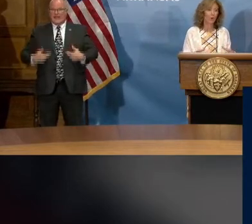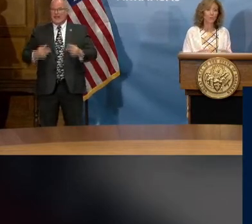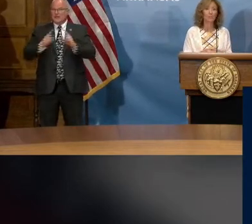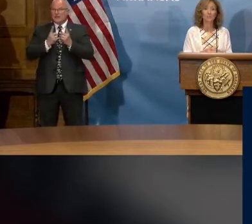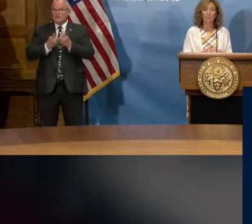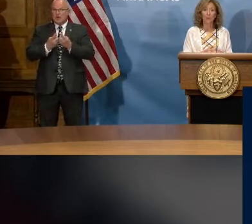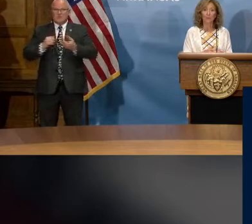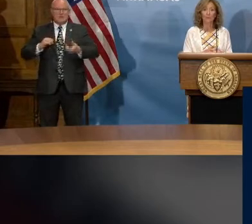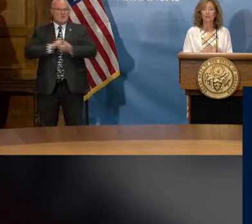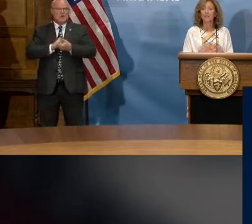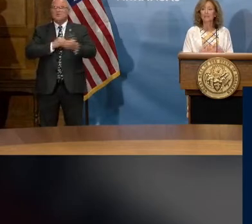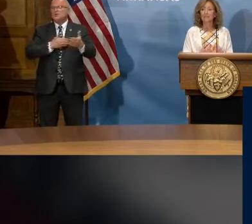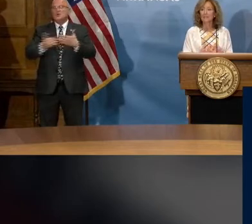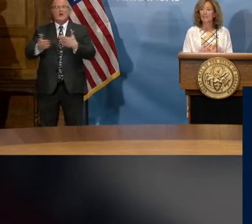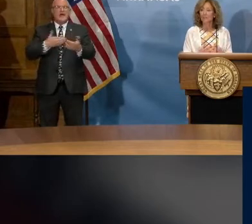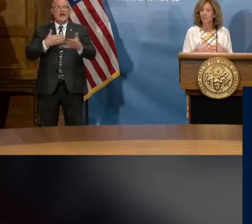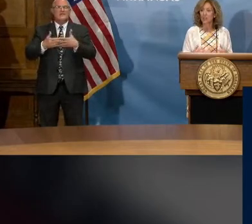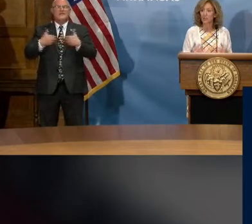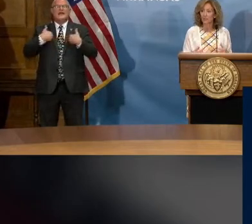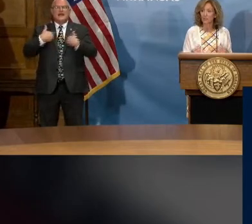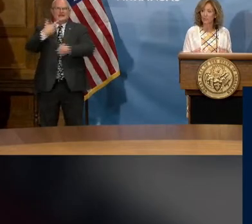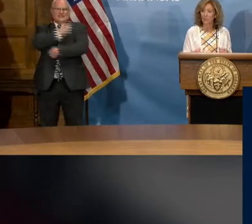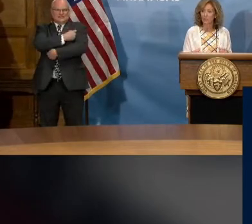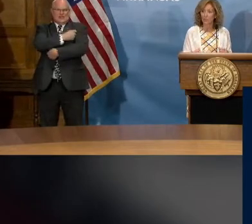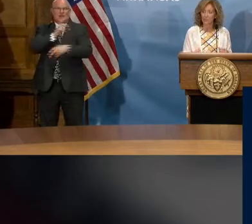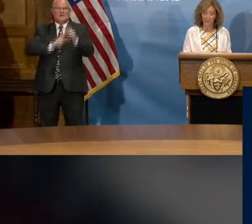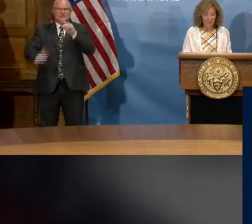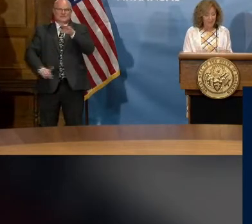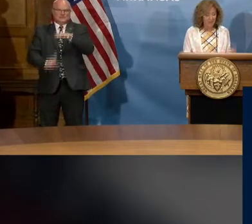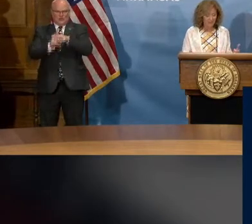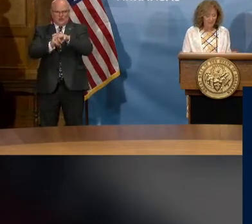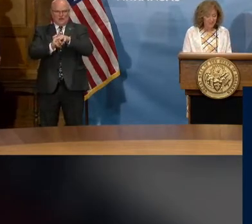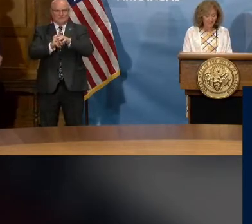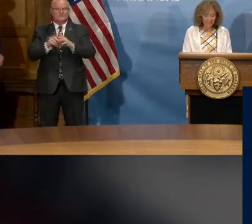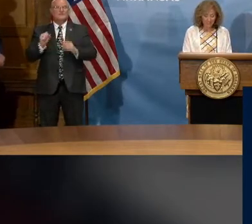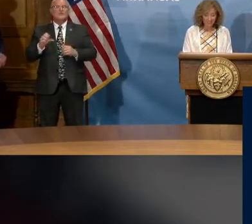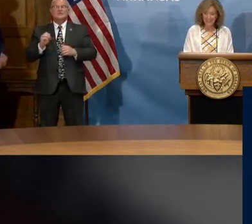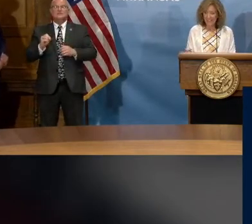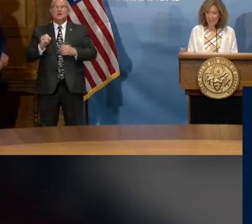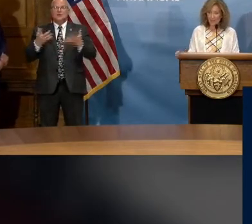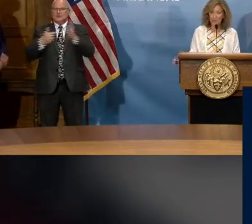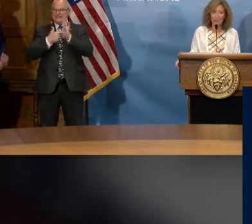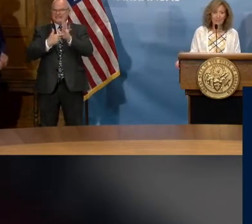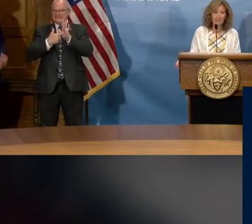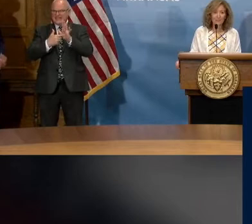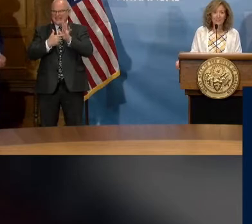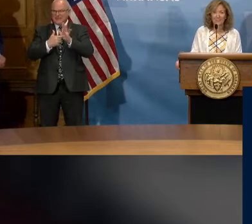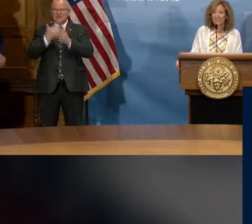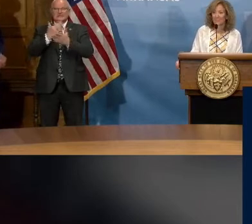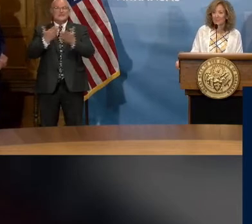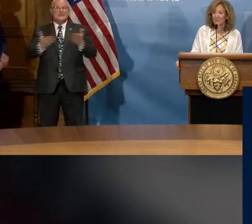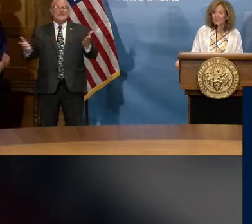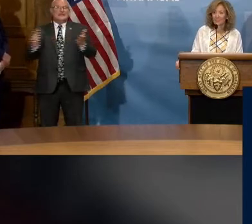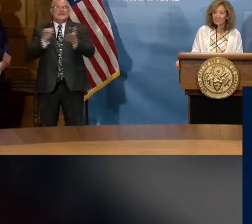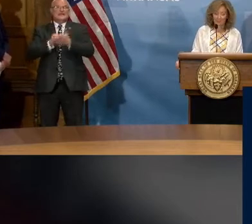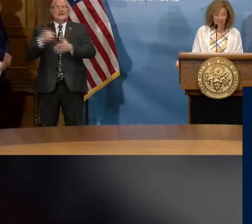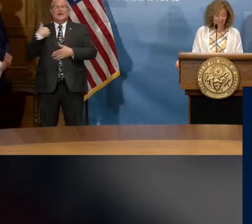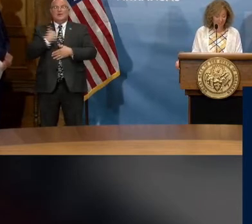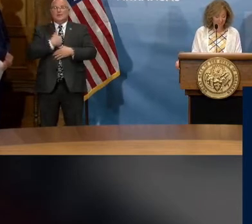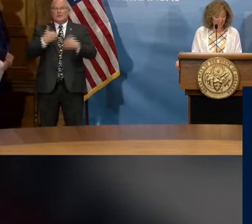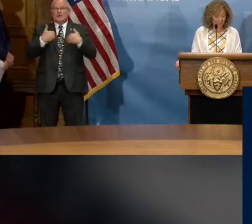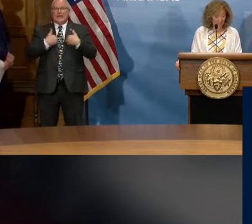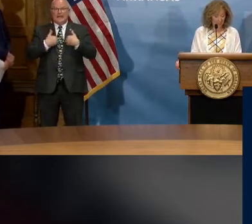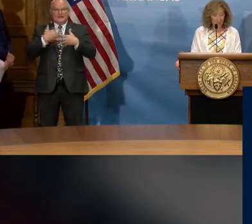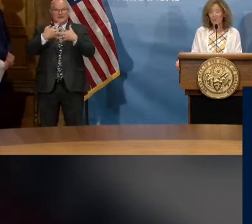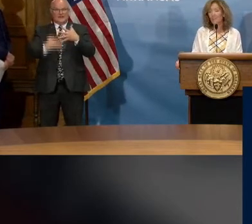department, partners, whoever, to give that shot when people show up. So just to give you an example of some of the things that we've got